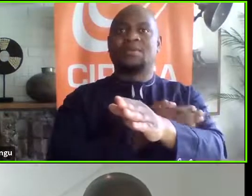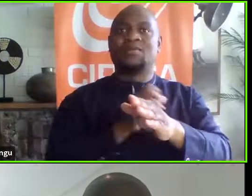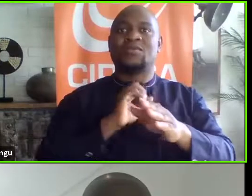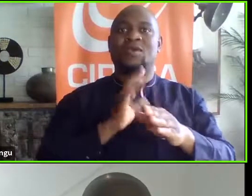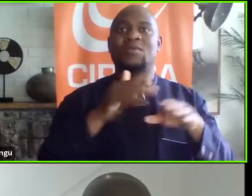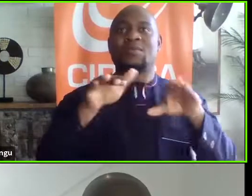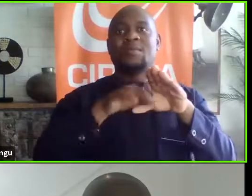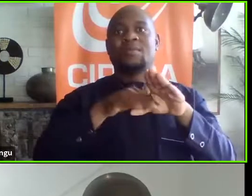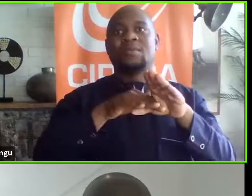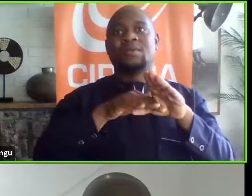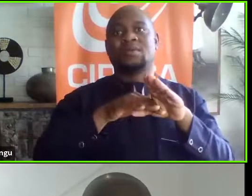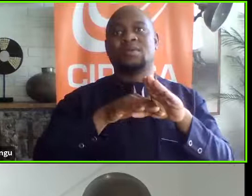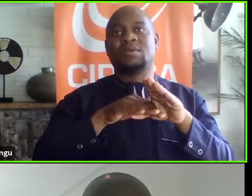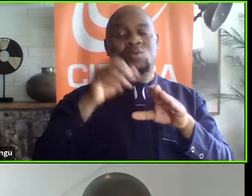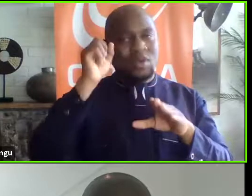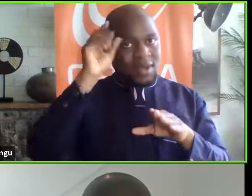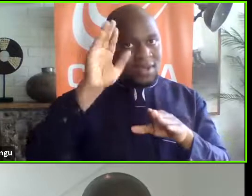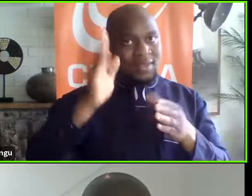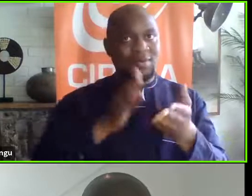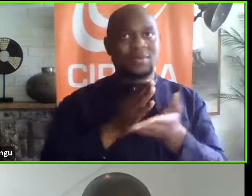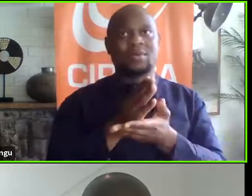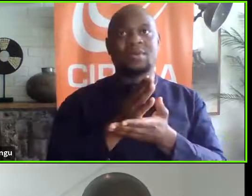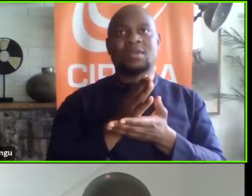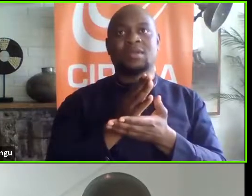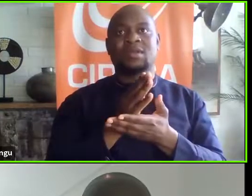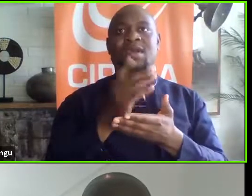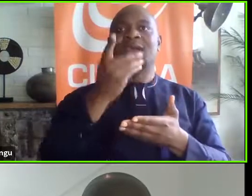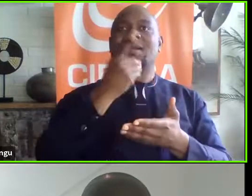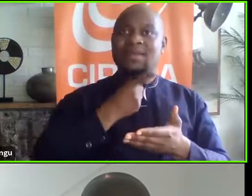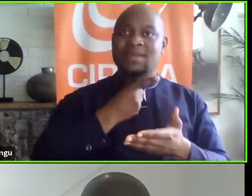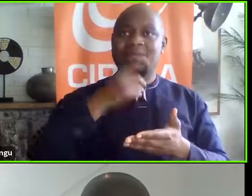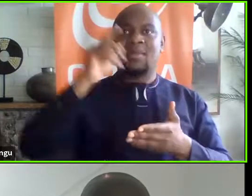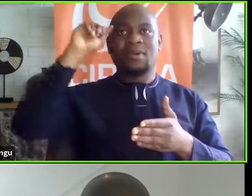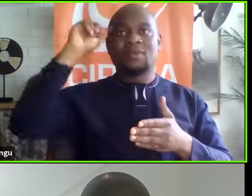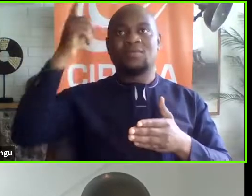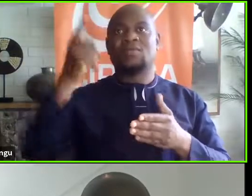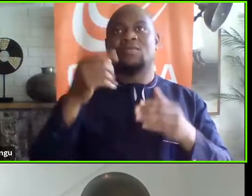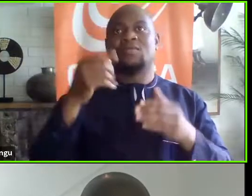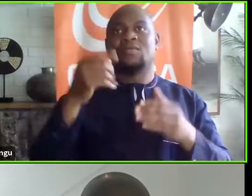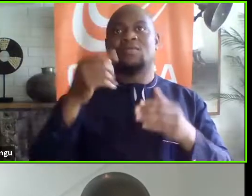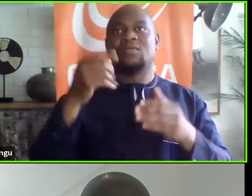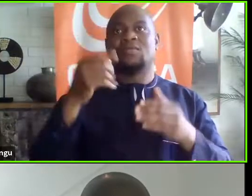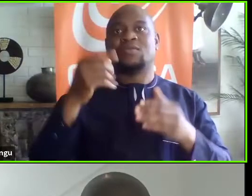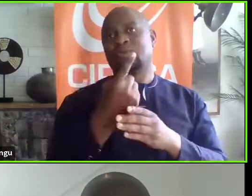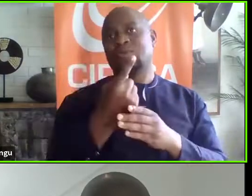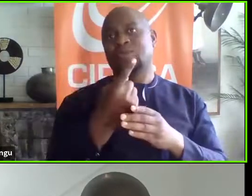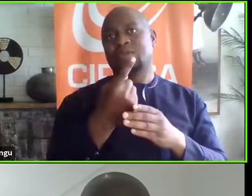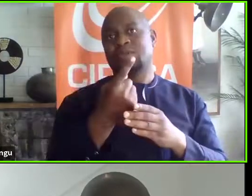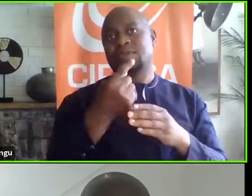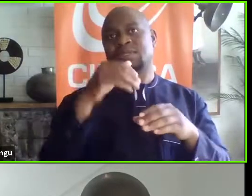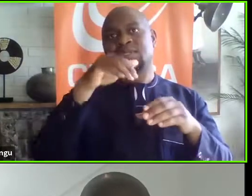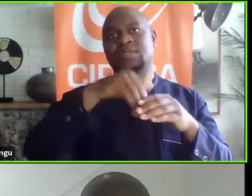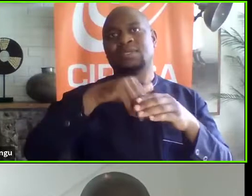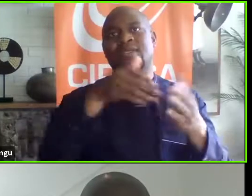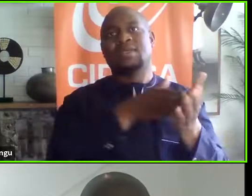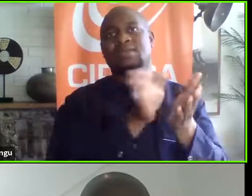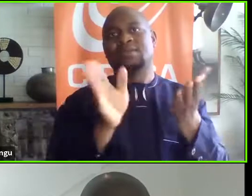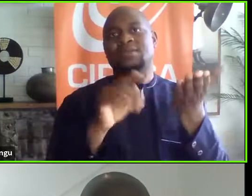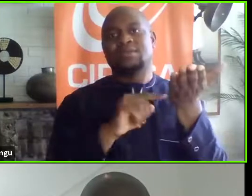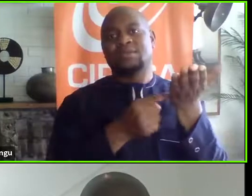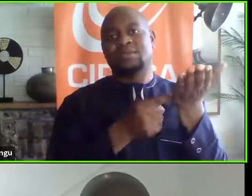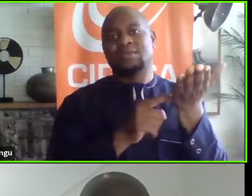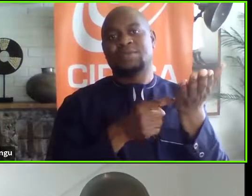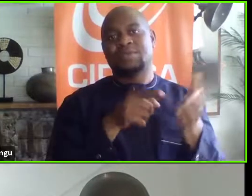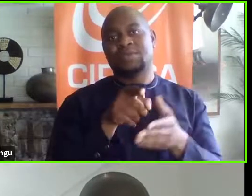the capacity of our members in our respective organizations, given our disabilities, such that